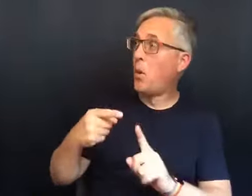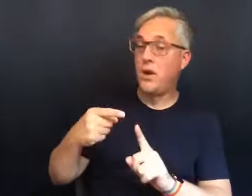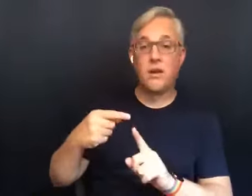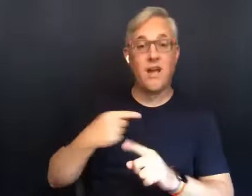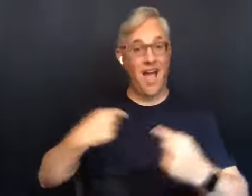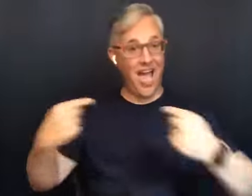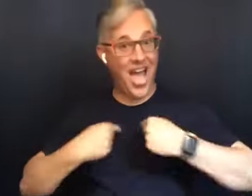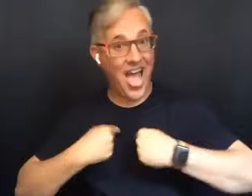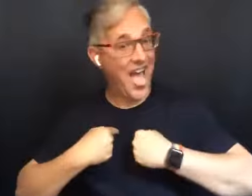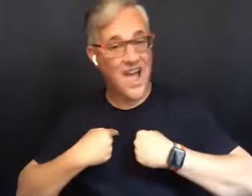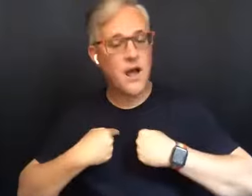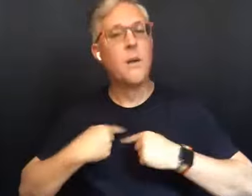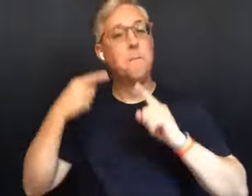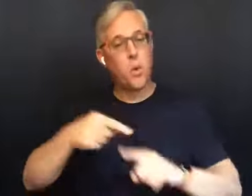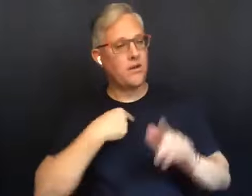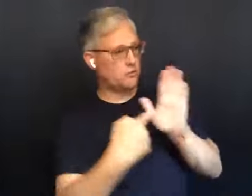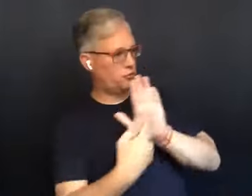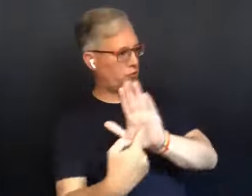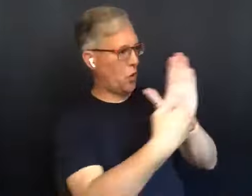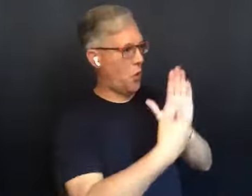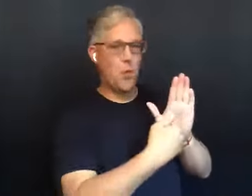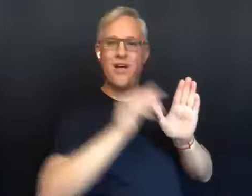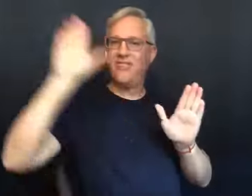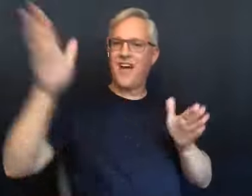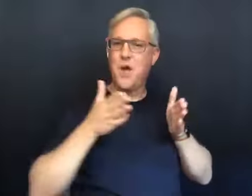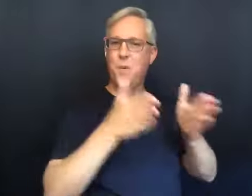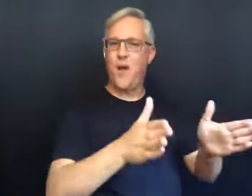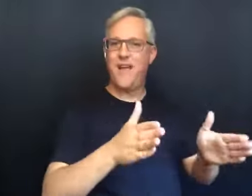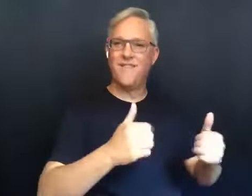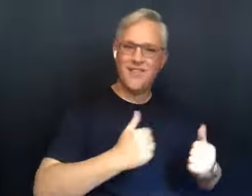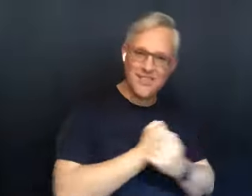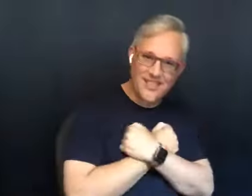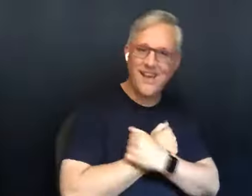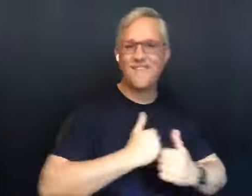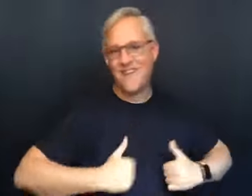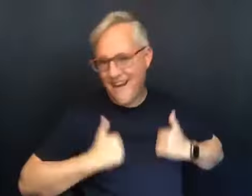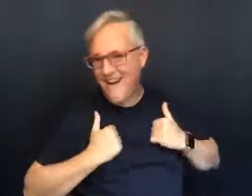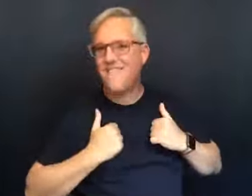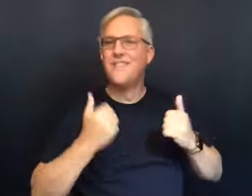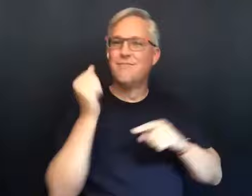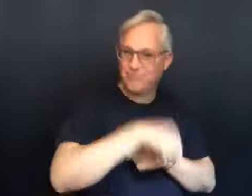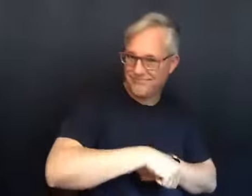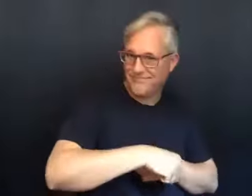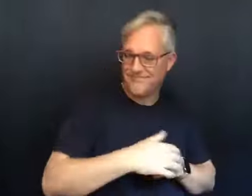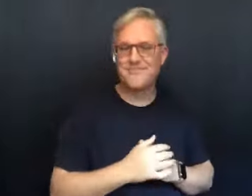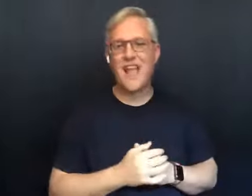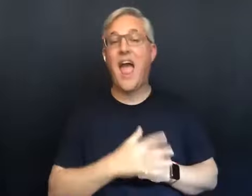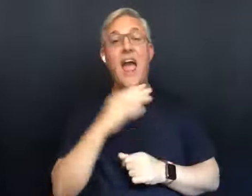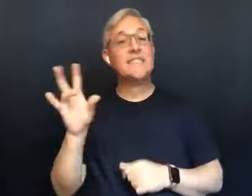my difficulties so that I can bear witness to him, not to me. In step 7, I asked him